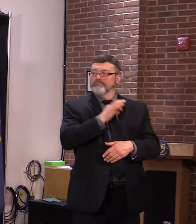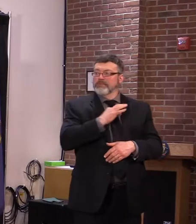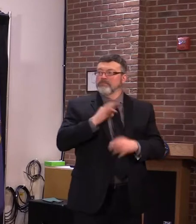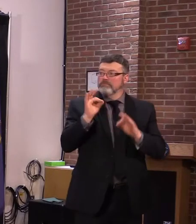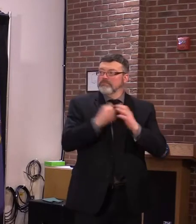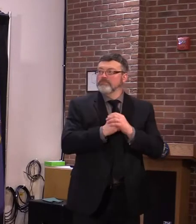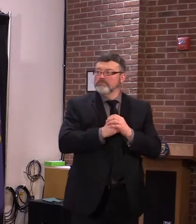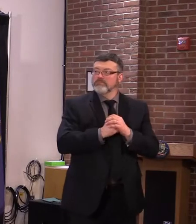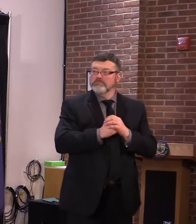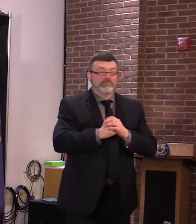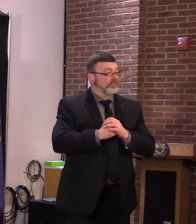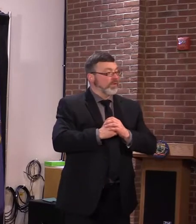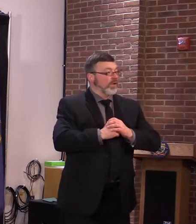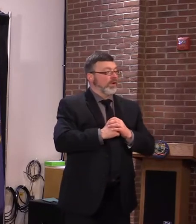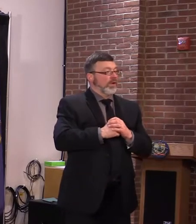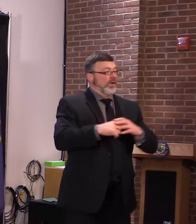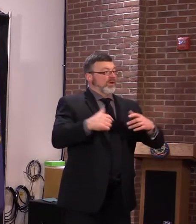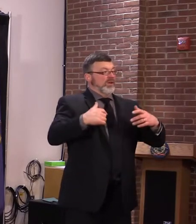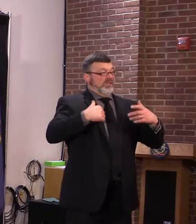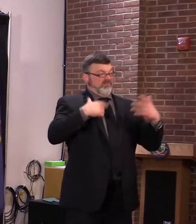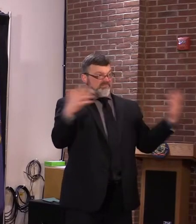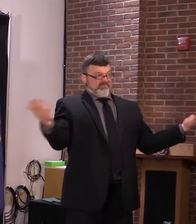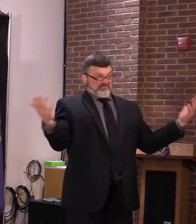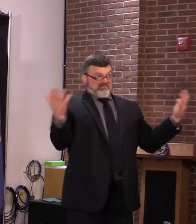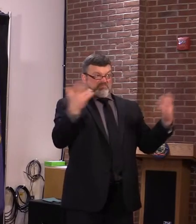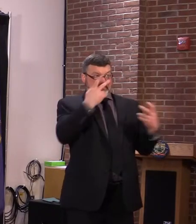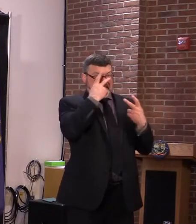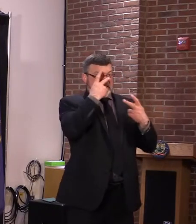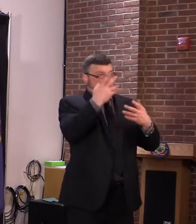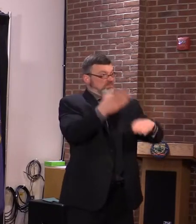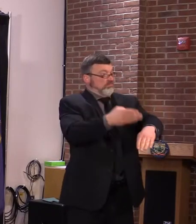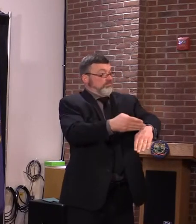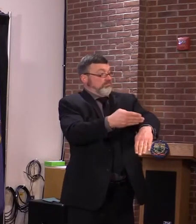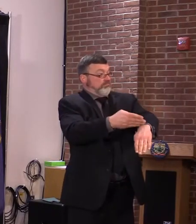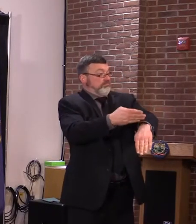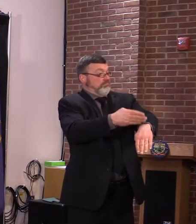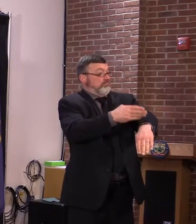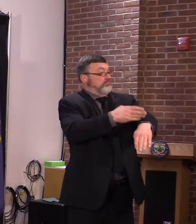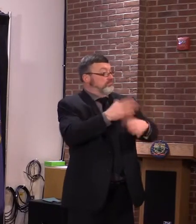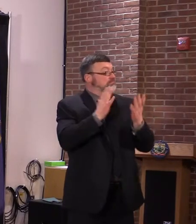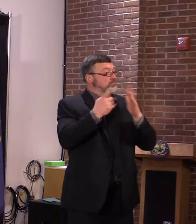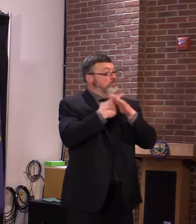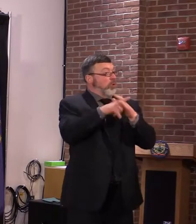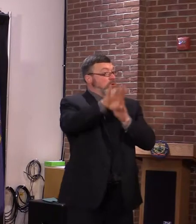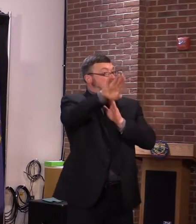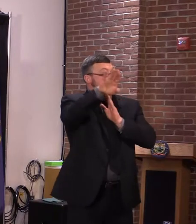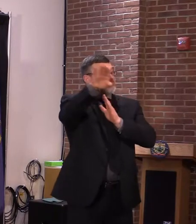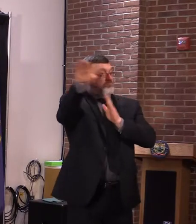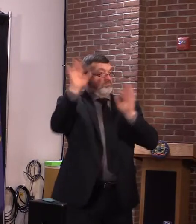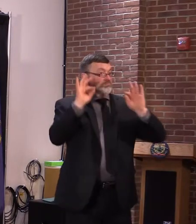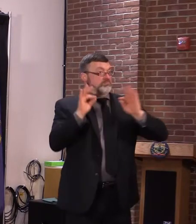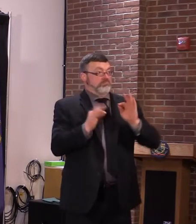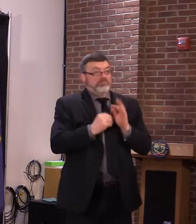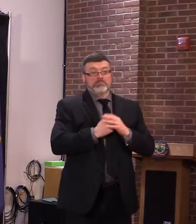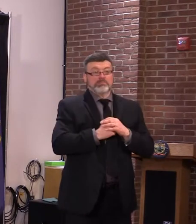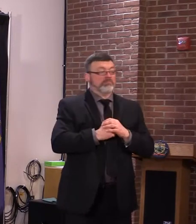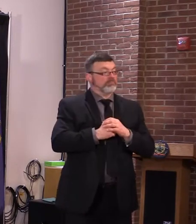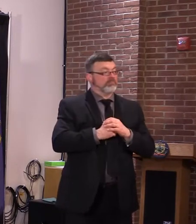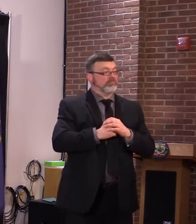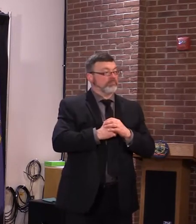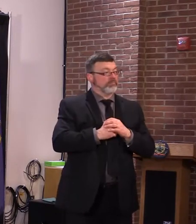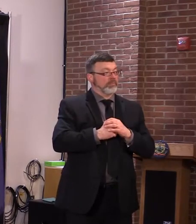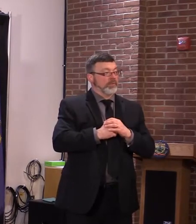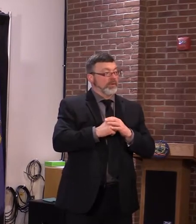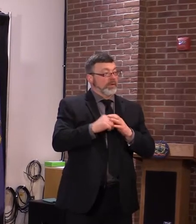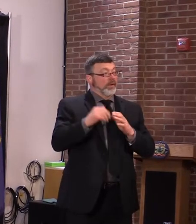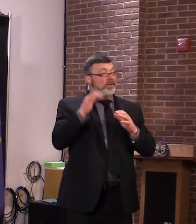So we are continuing to see hopeful signs from the latest surge driven by the Omicron variant. As you've seen,